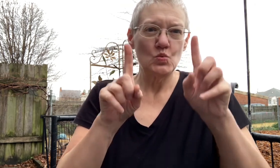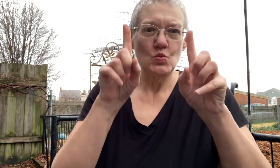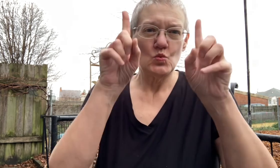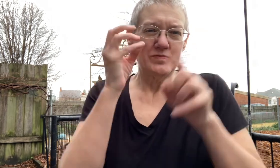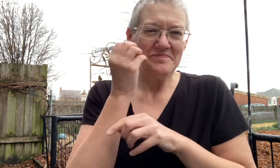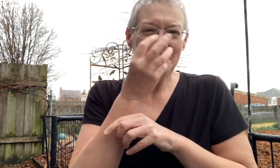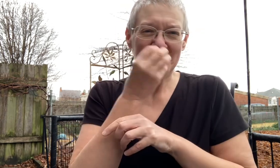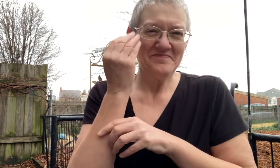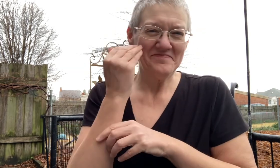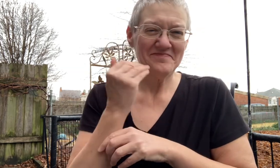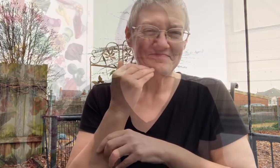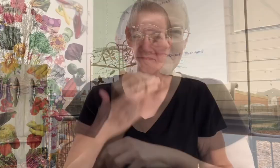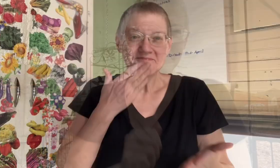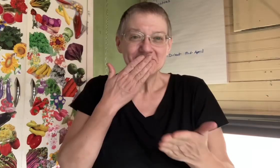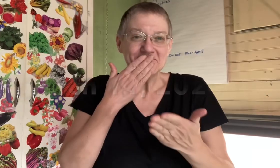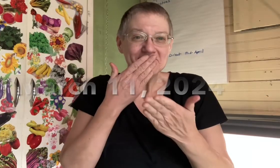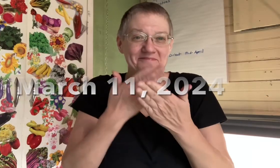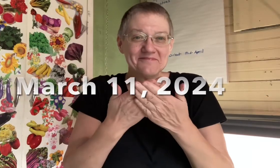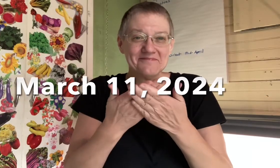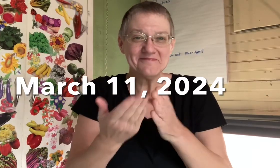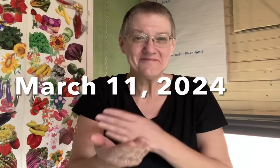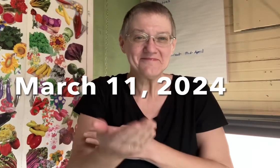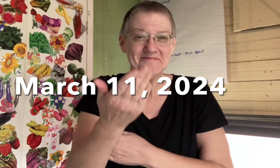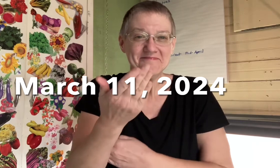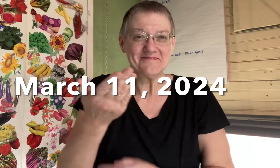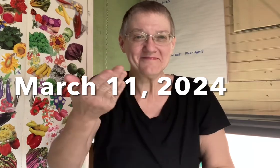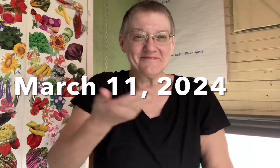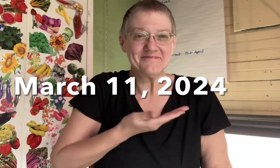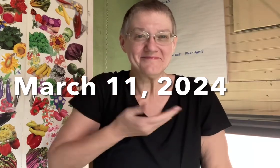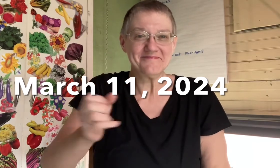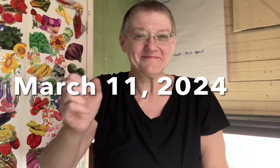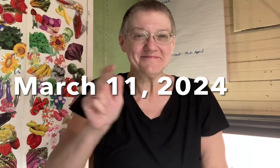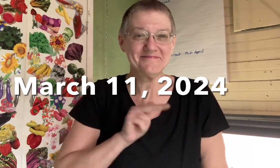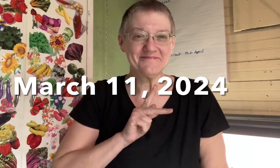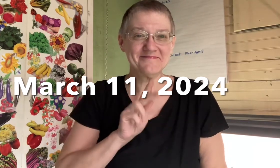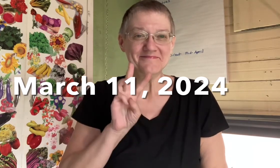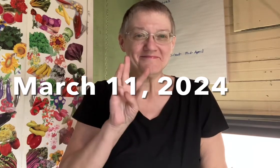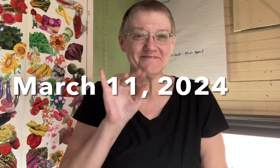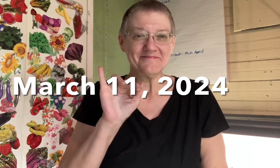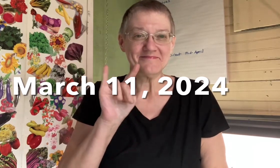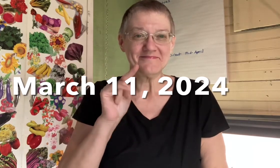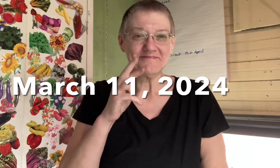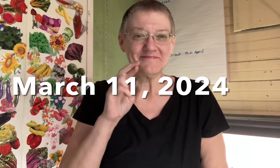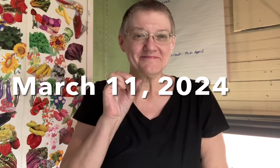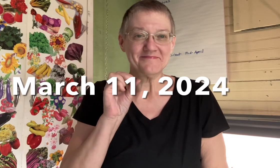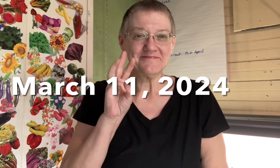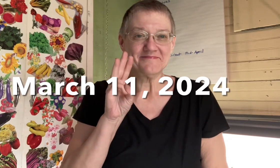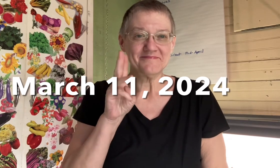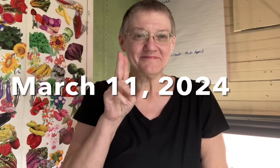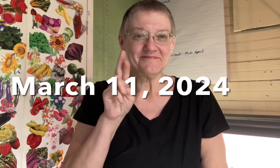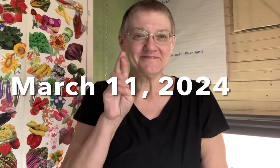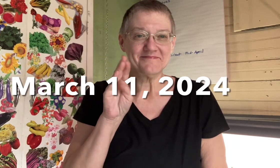flower heads. Good morning, and welcome back to Withrow